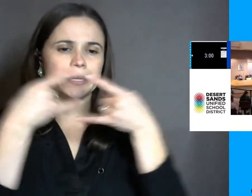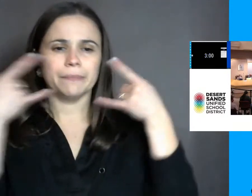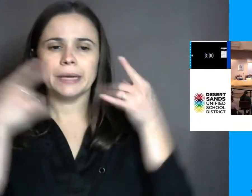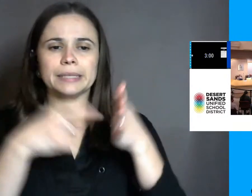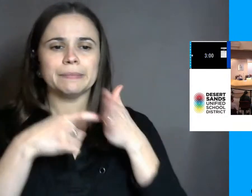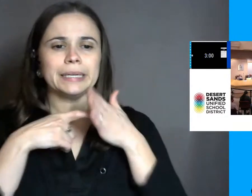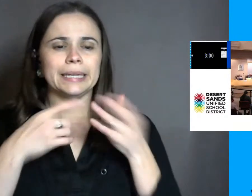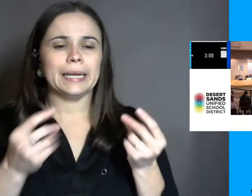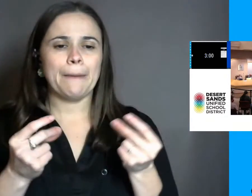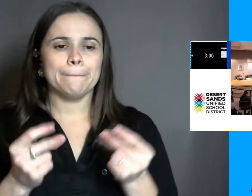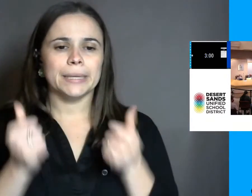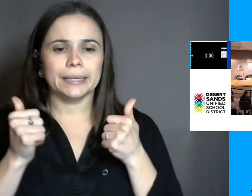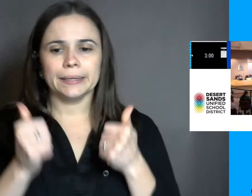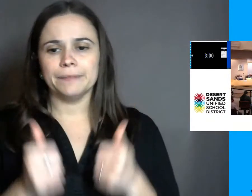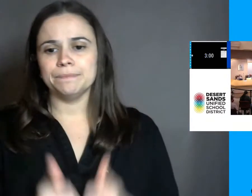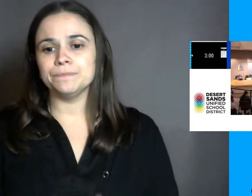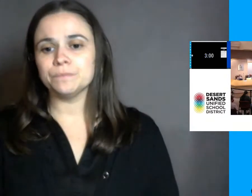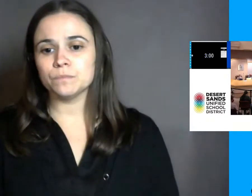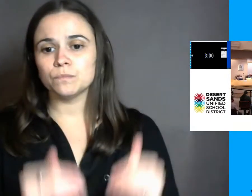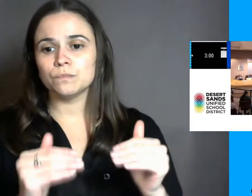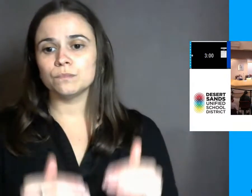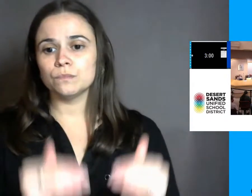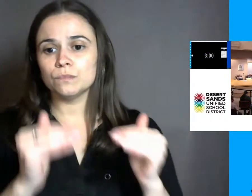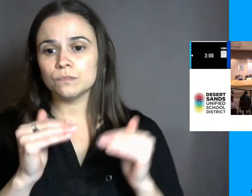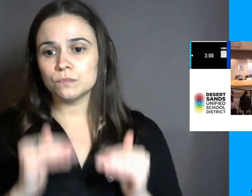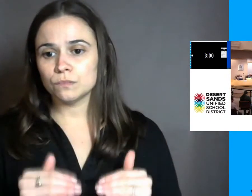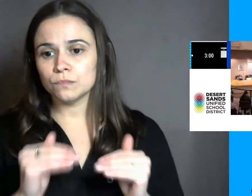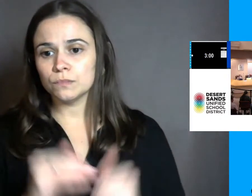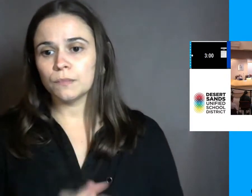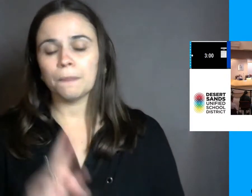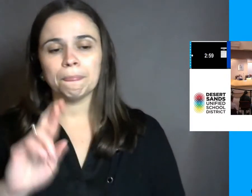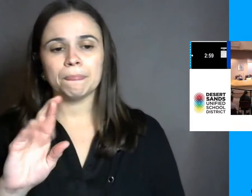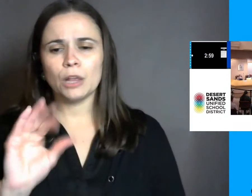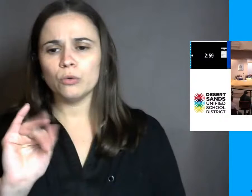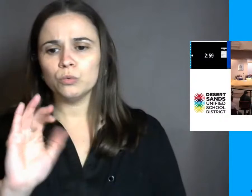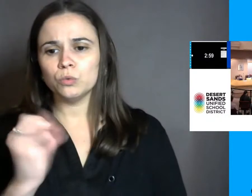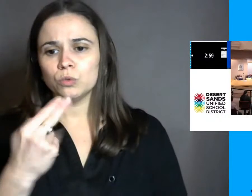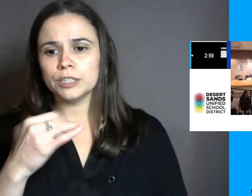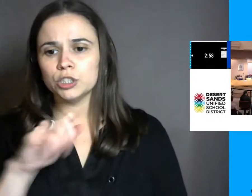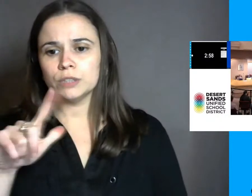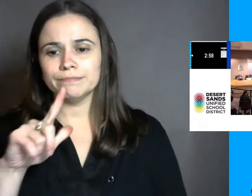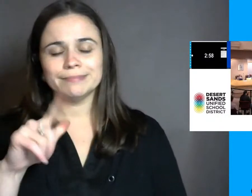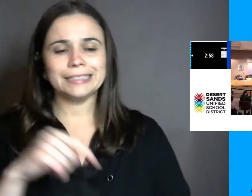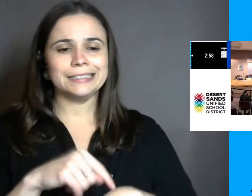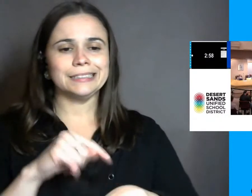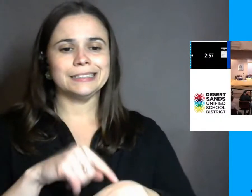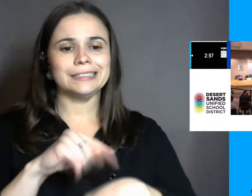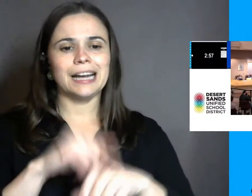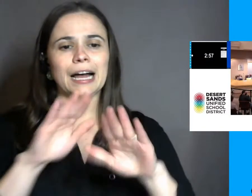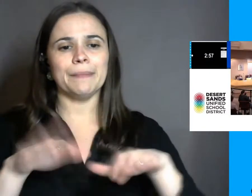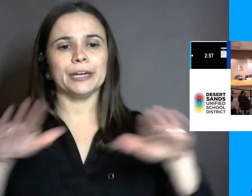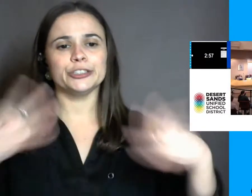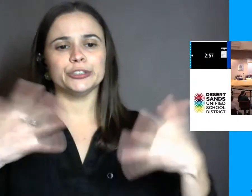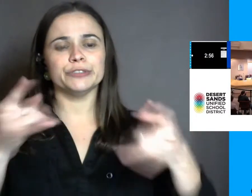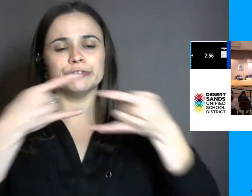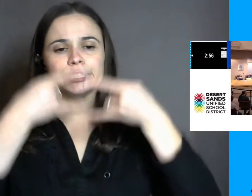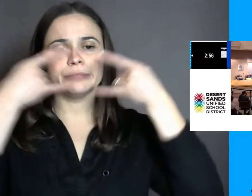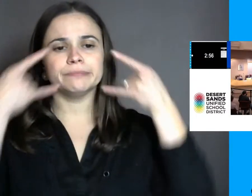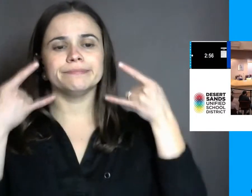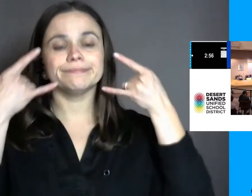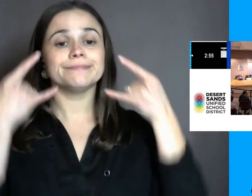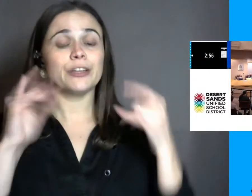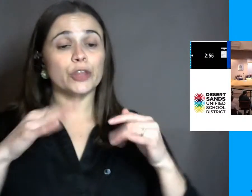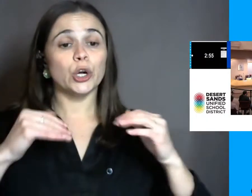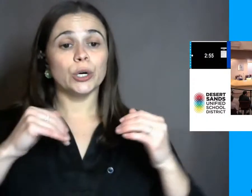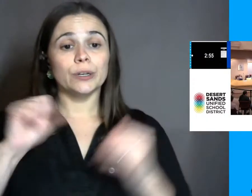The next one, Rachel Griffith. It's time that our children are unmasked. Their social and emotional maturity,